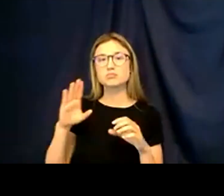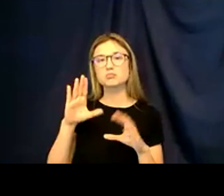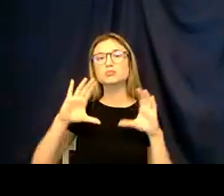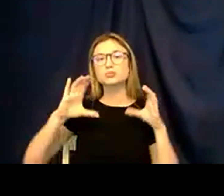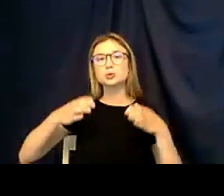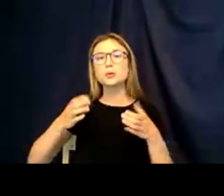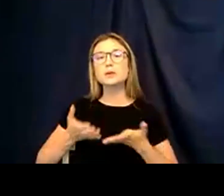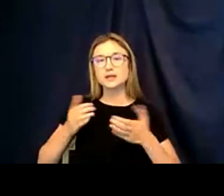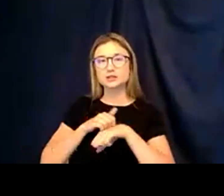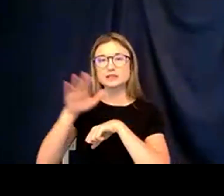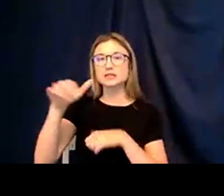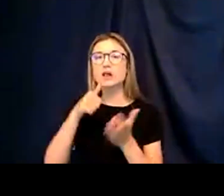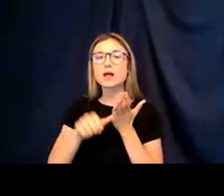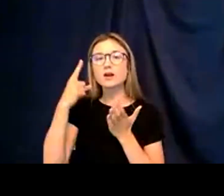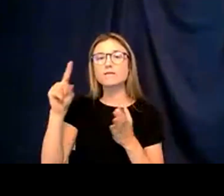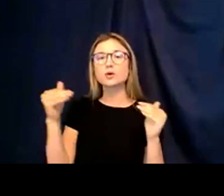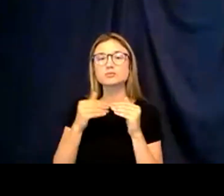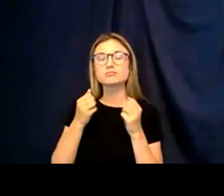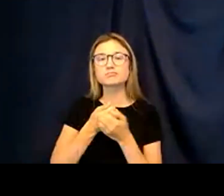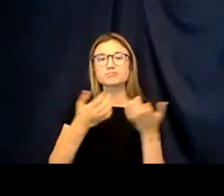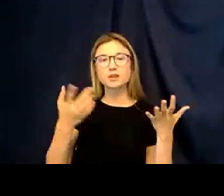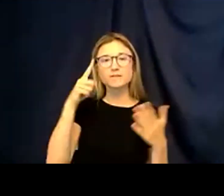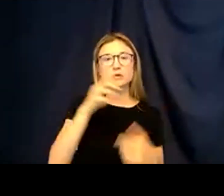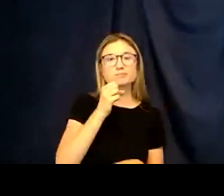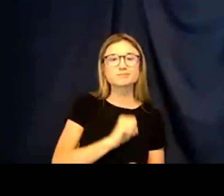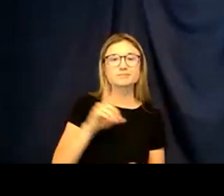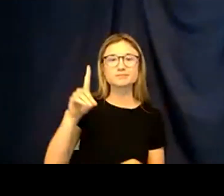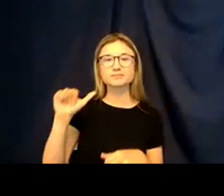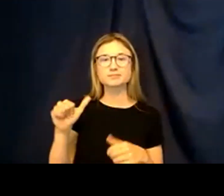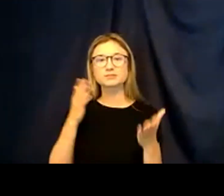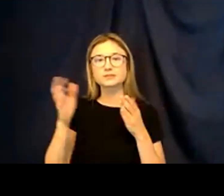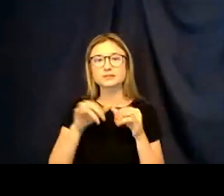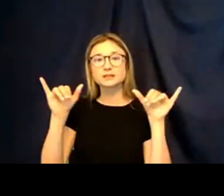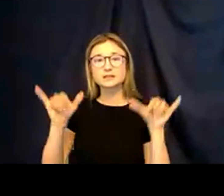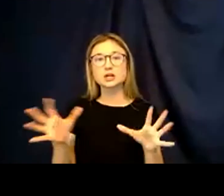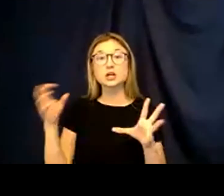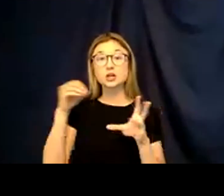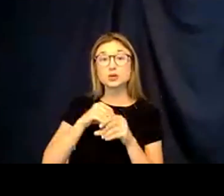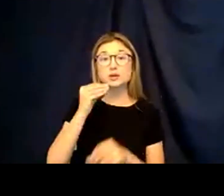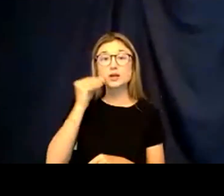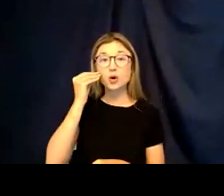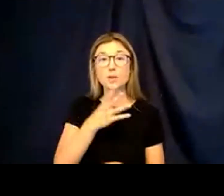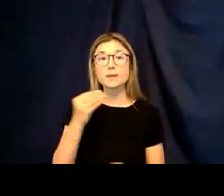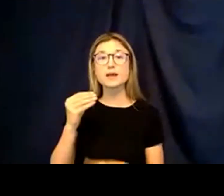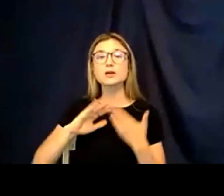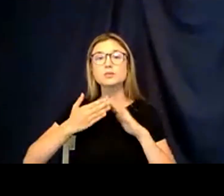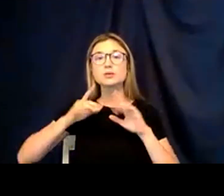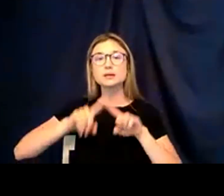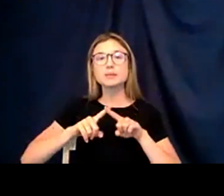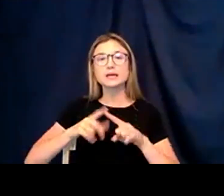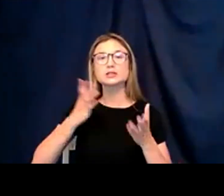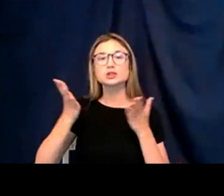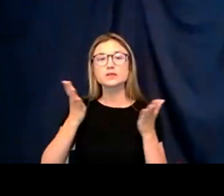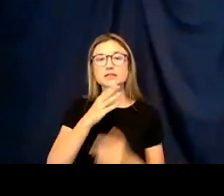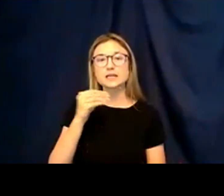parity in service rate systems across disability and elderly service systems, including home and community-based services